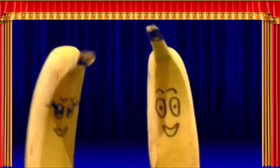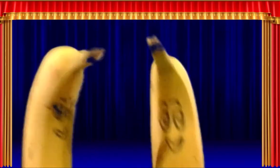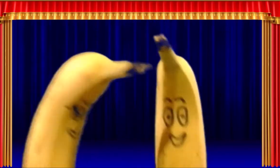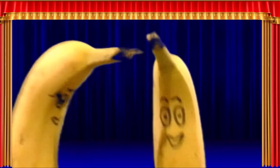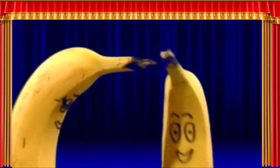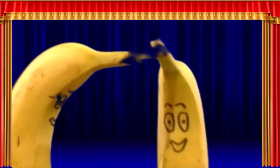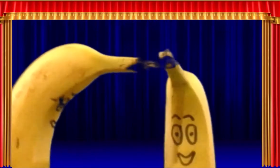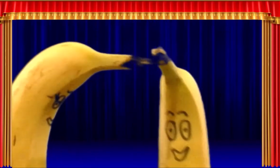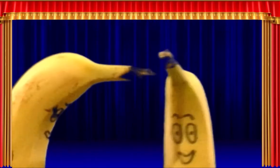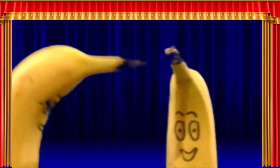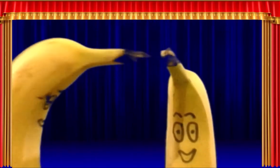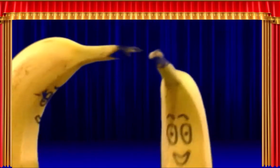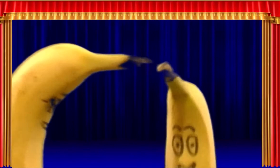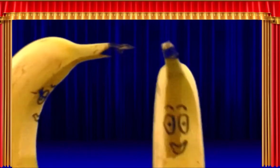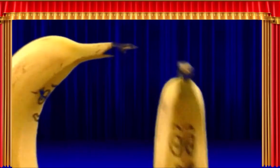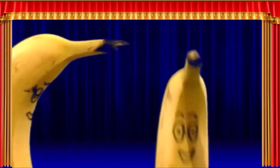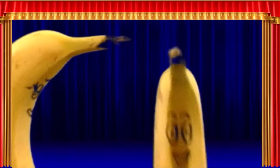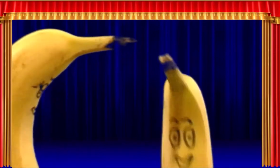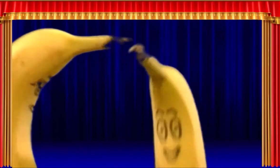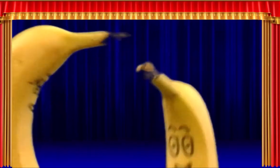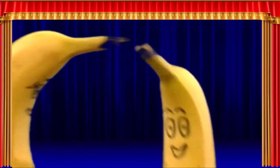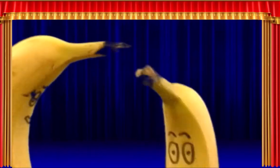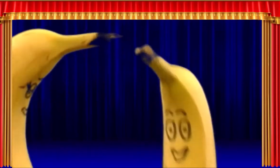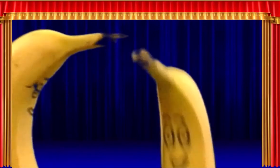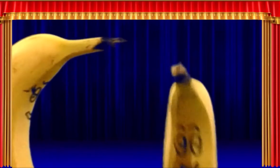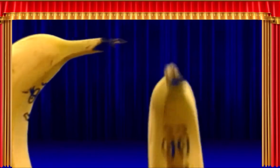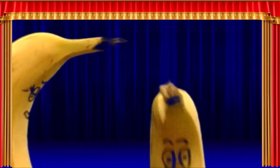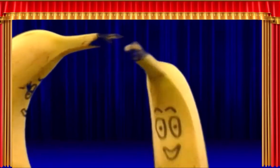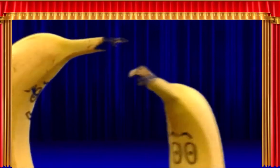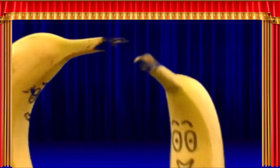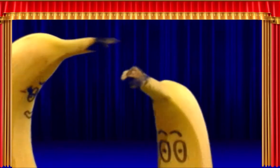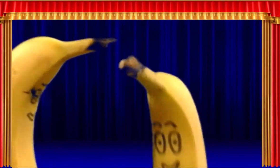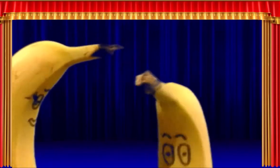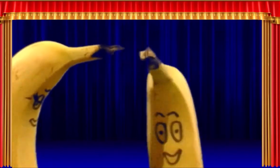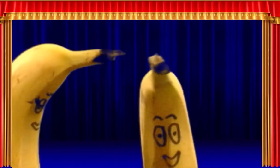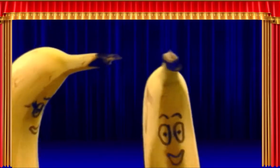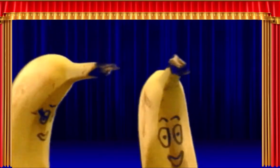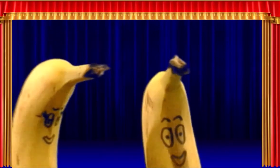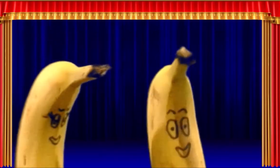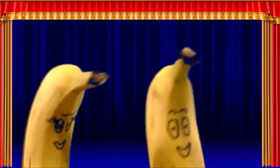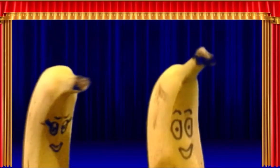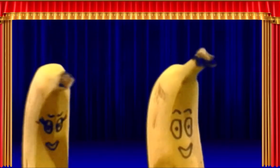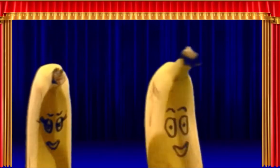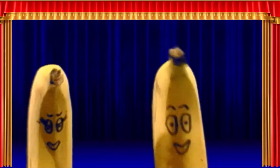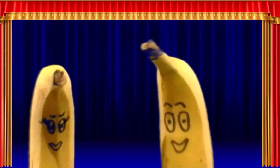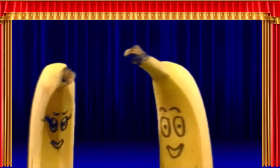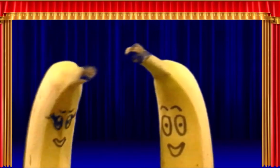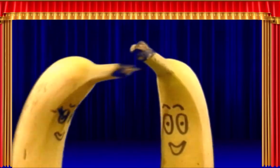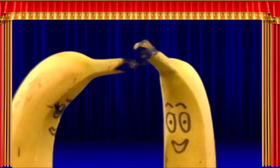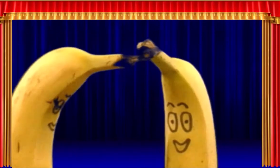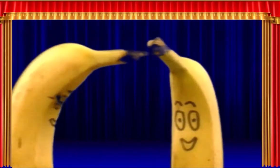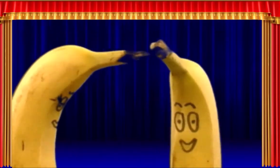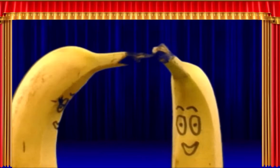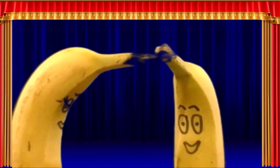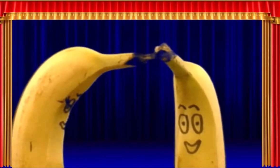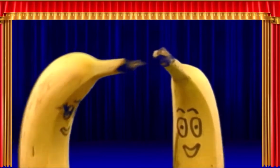3.14159265. Barry, Barry, Barry, Barry, 3, Barry, Barry, 5, Barry, 8. Barry, what are you